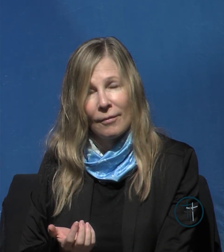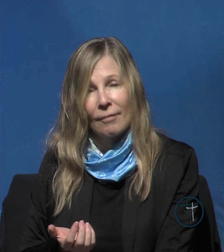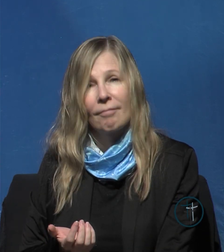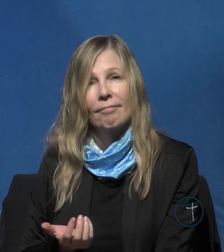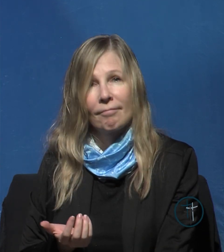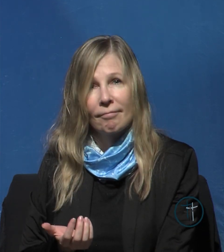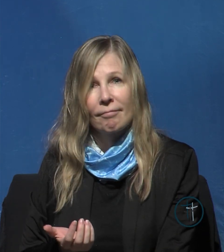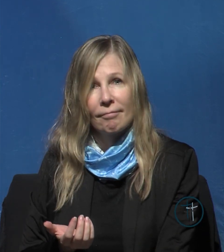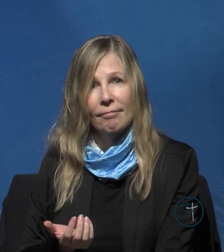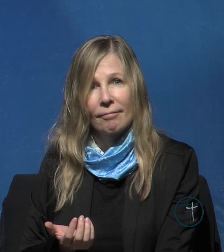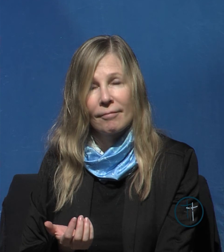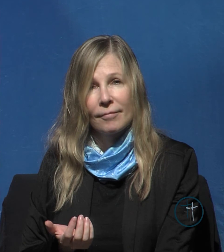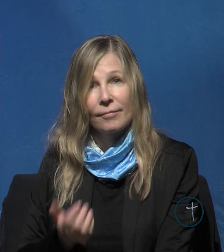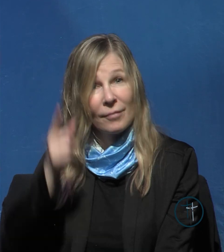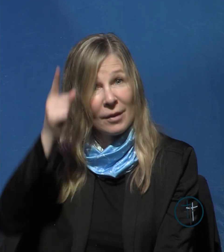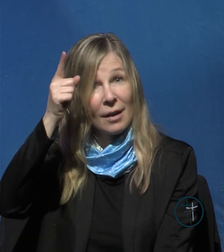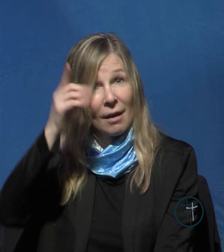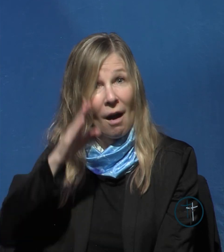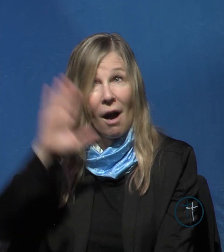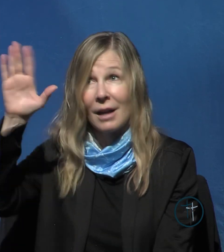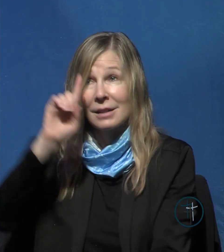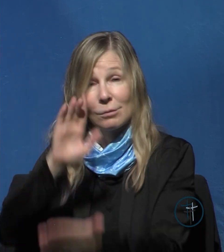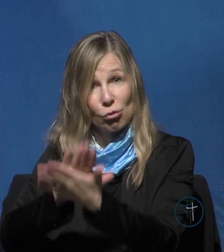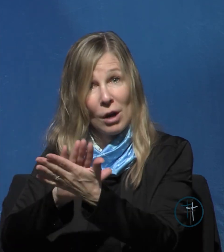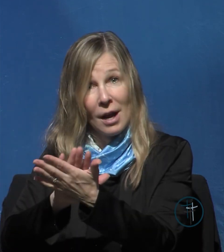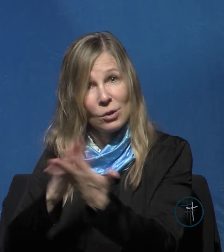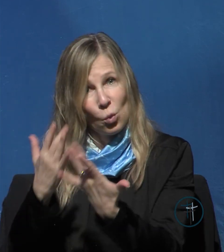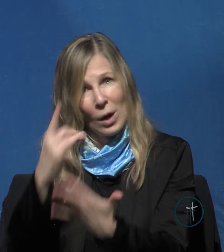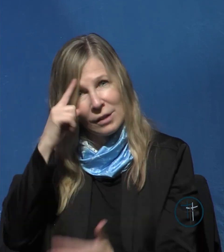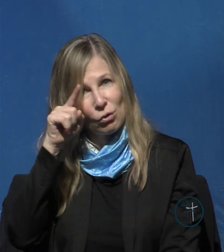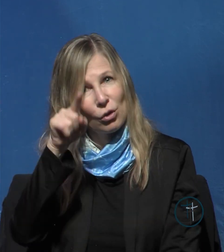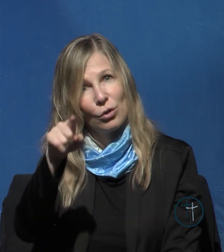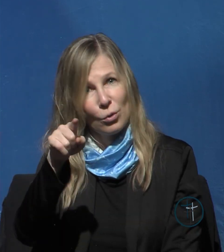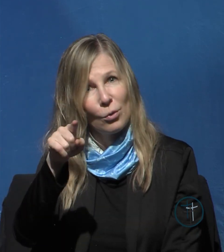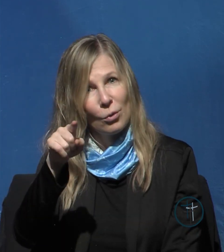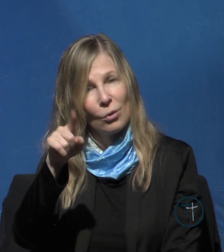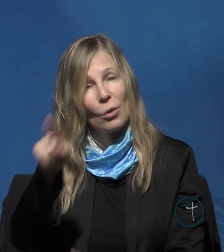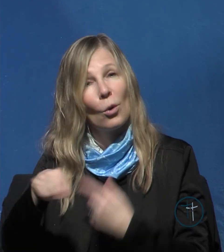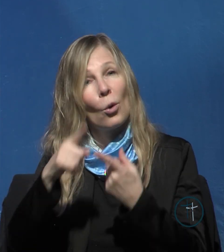God's praise awaits you for your selfless love shown to others.